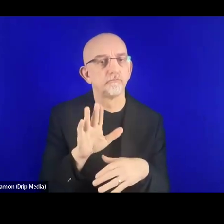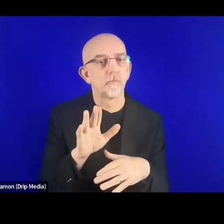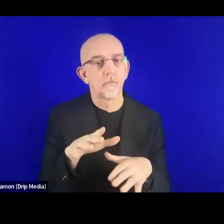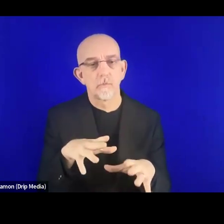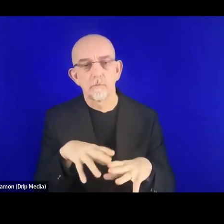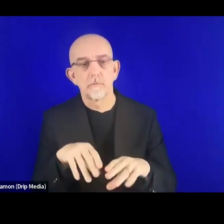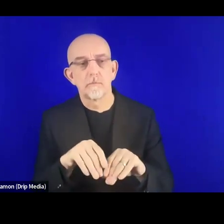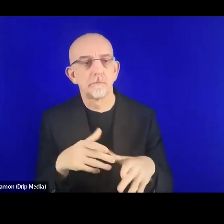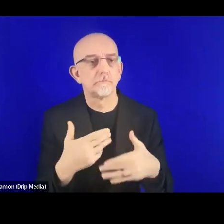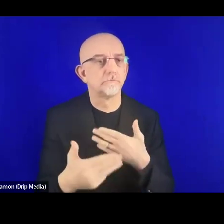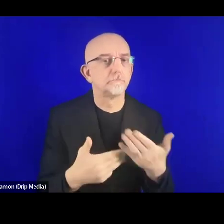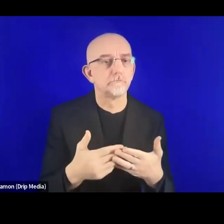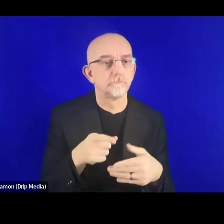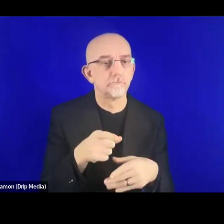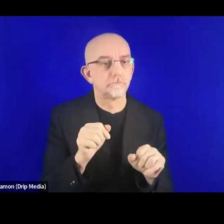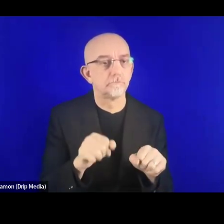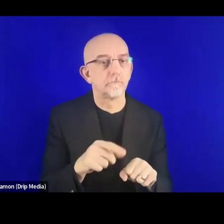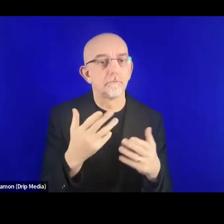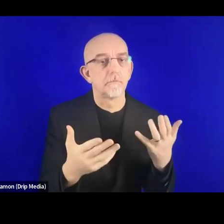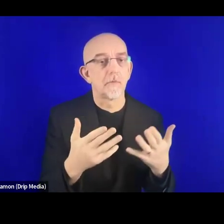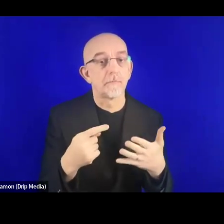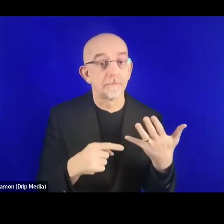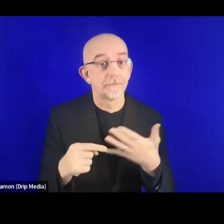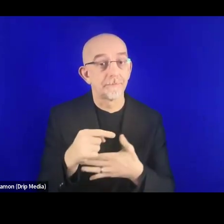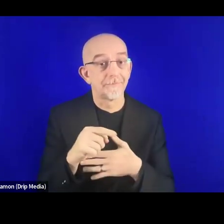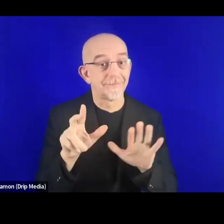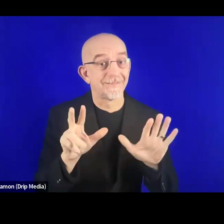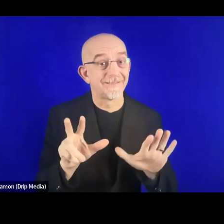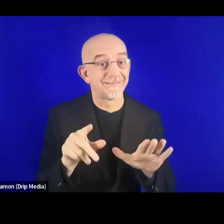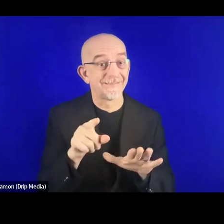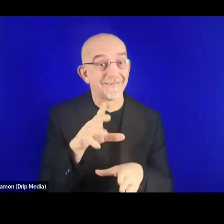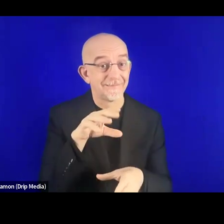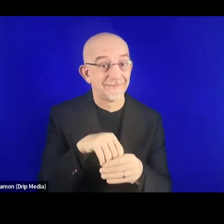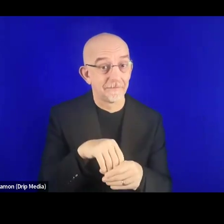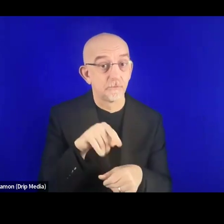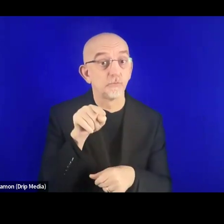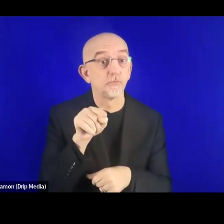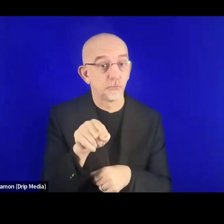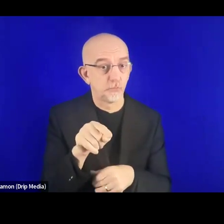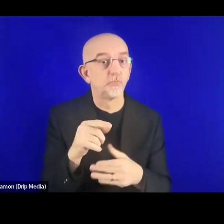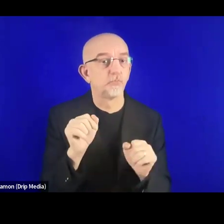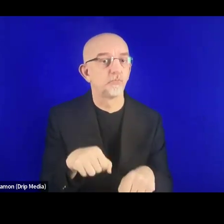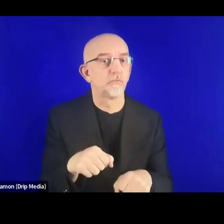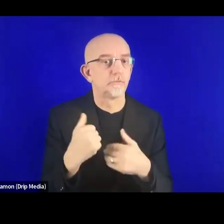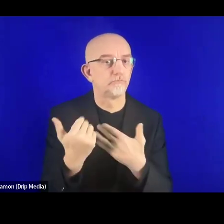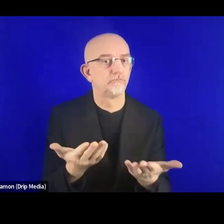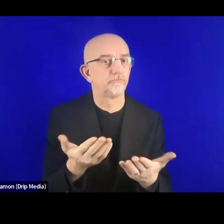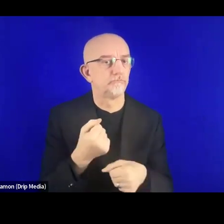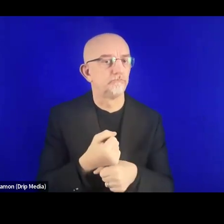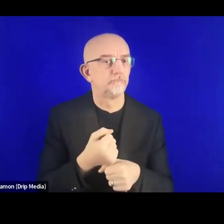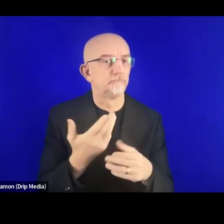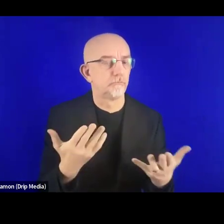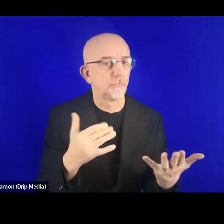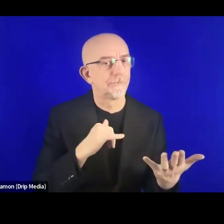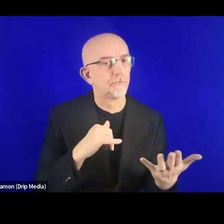Act. So only if I'm a women-headed household or from a tribal community, I could use MG Narega to construct a house or a plantation